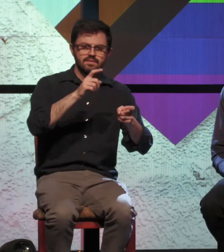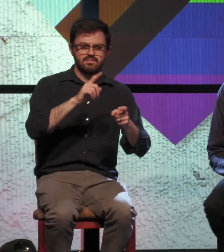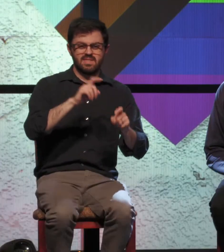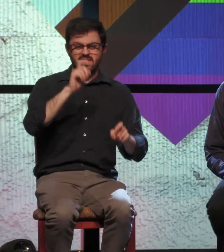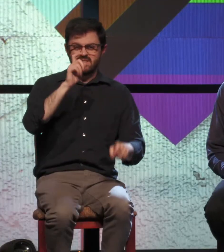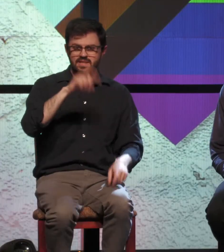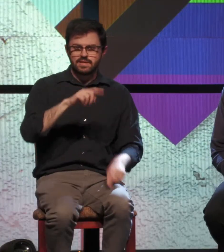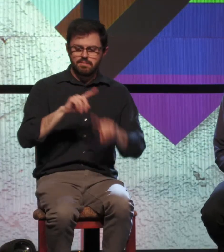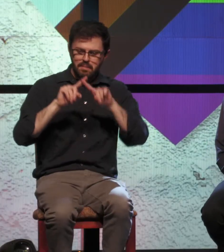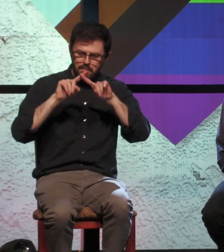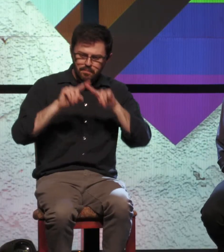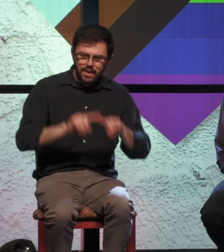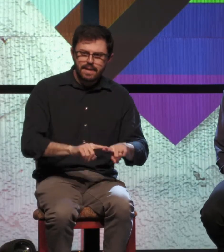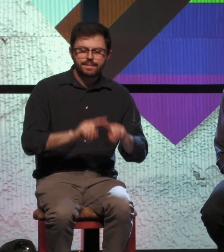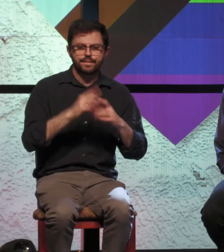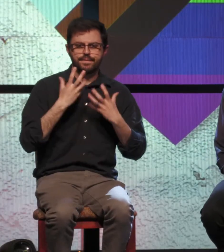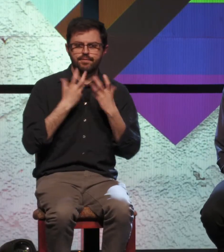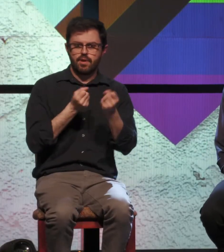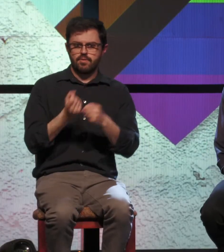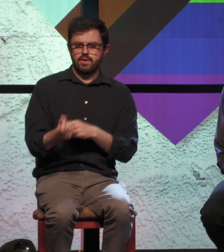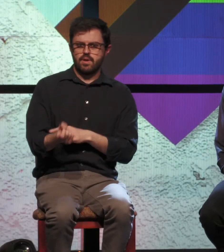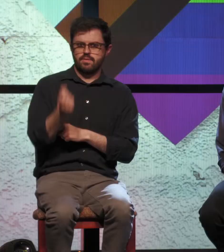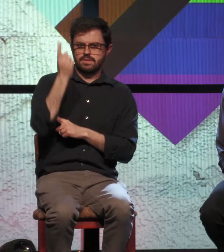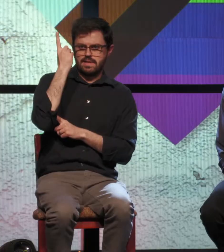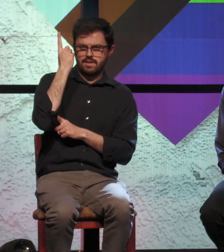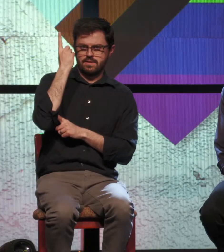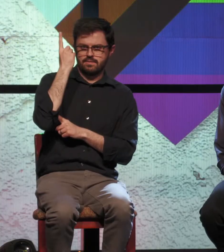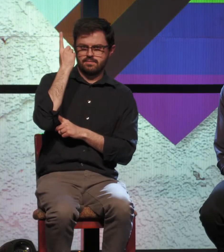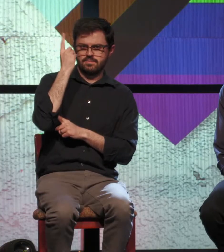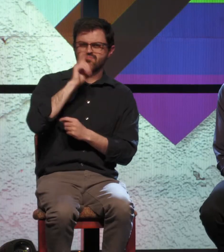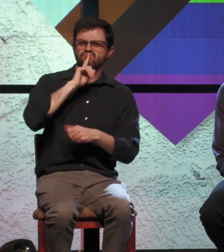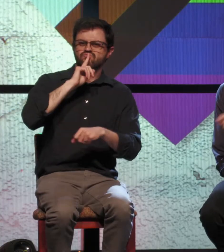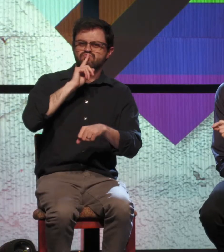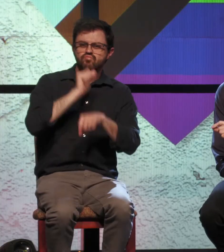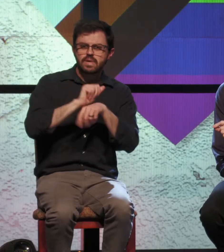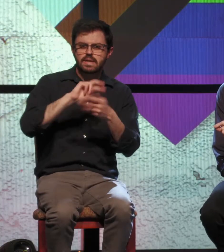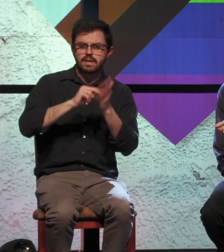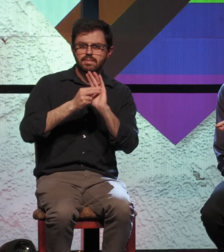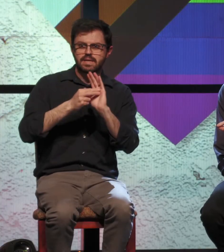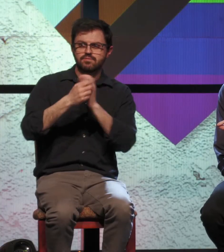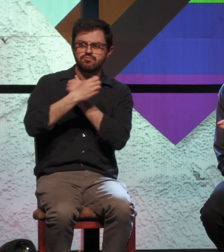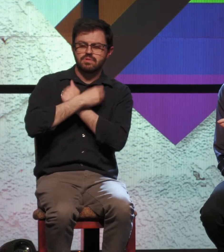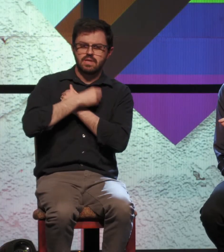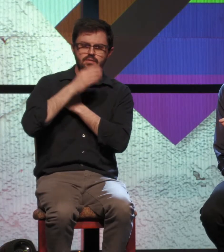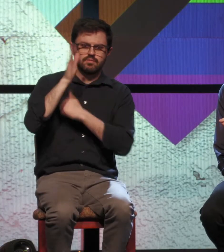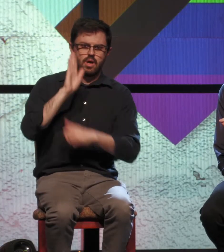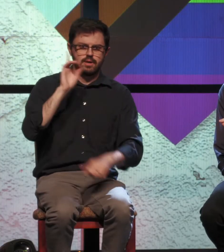healthy understanding of what does it mean to say, love God.